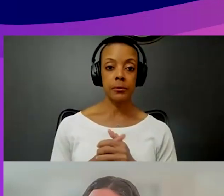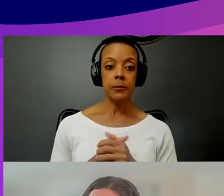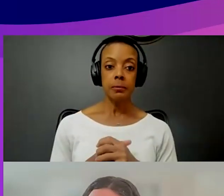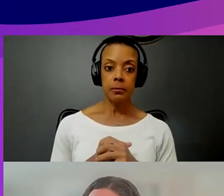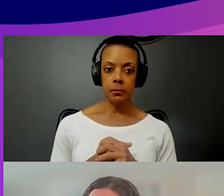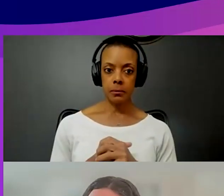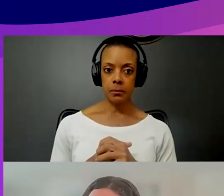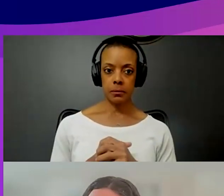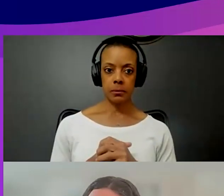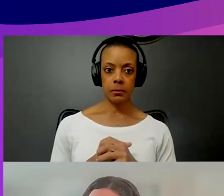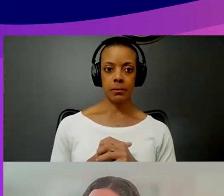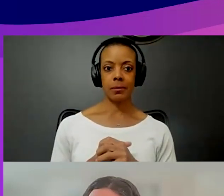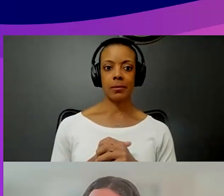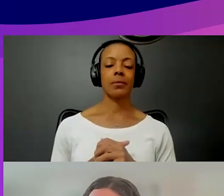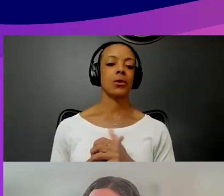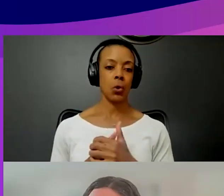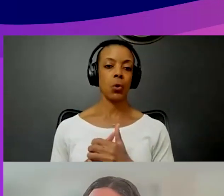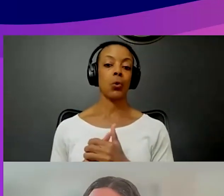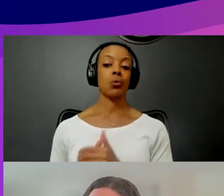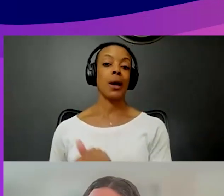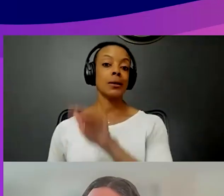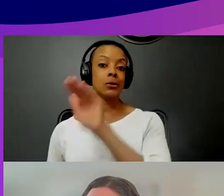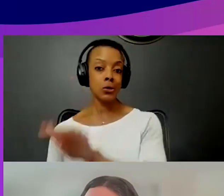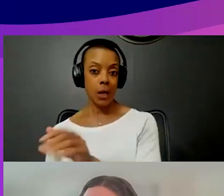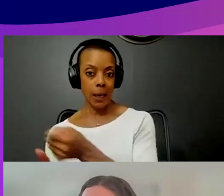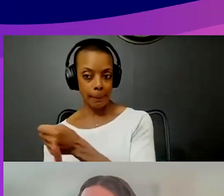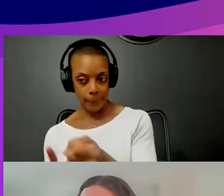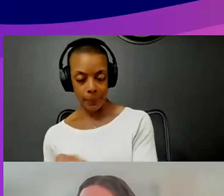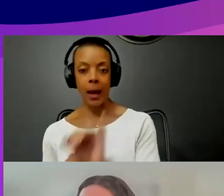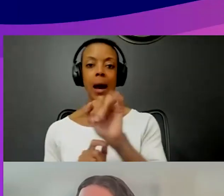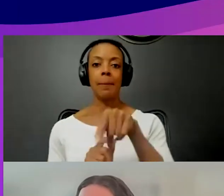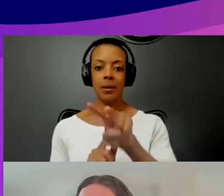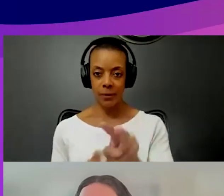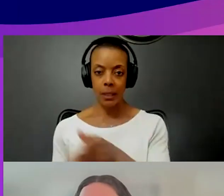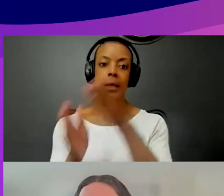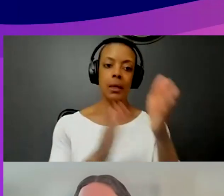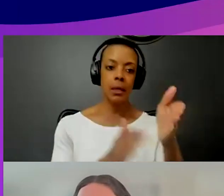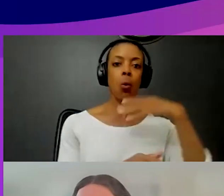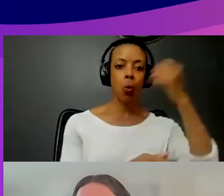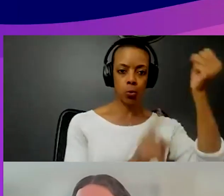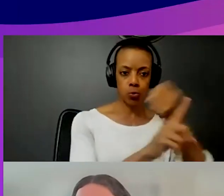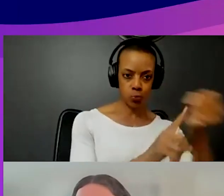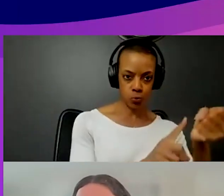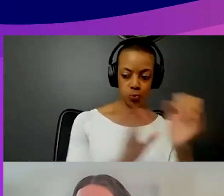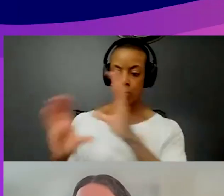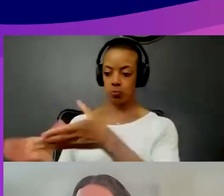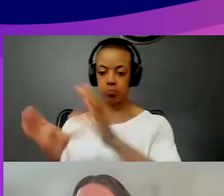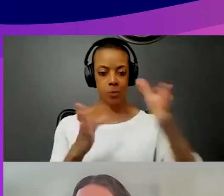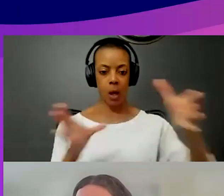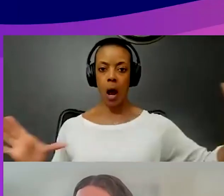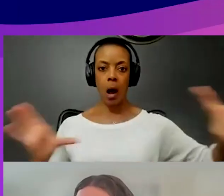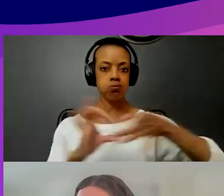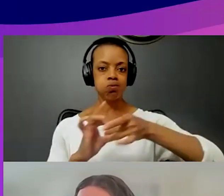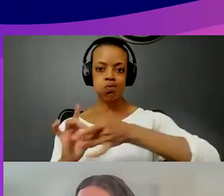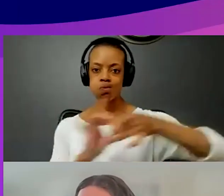three main types of family violence: child maltreatment, IPV or DV, and elder mistreatment, are linked. So if you